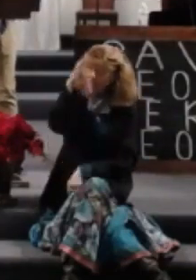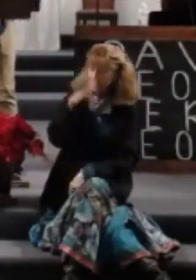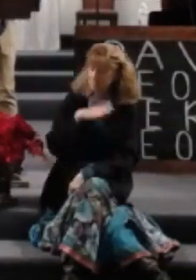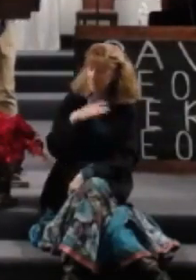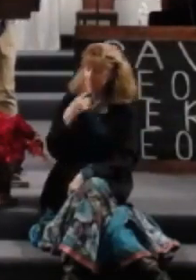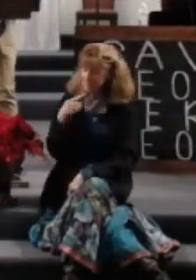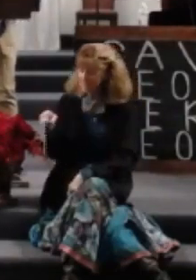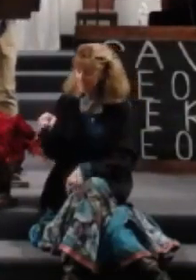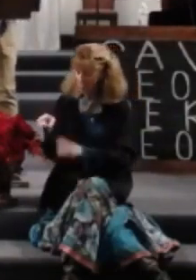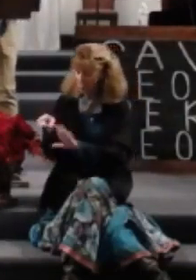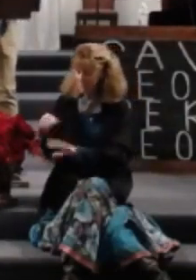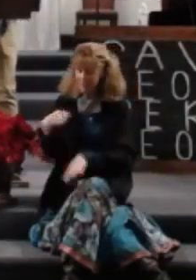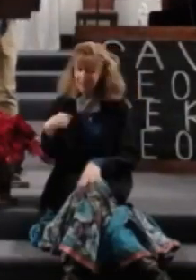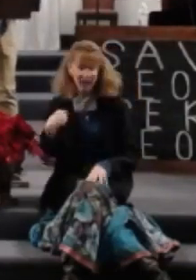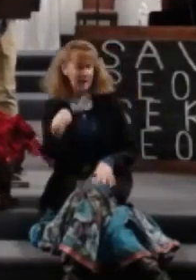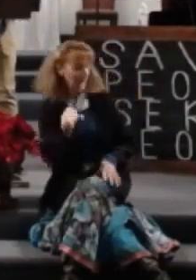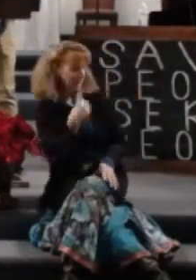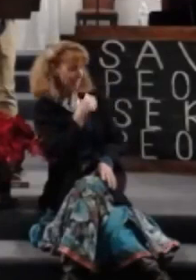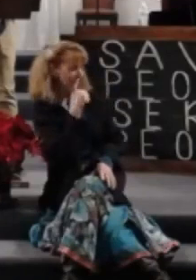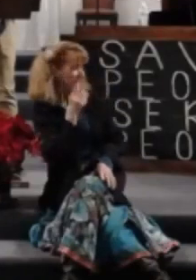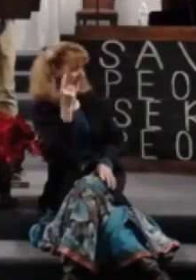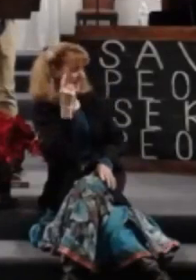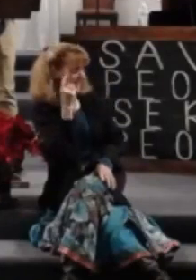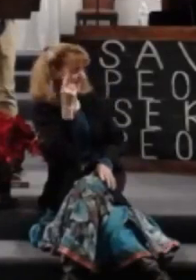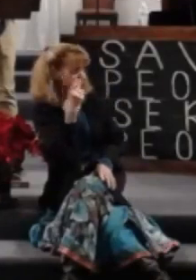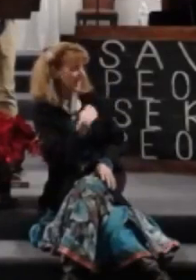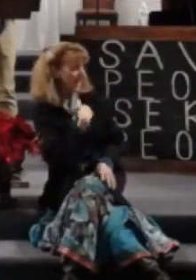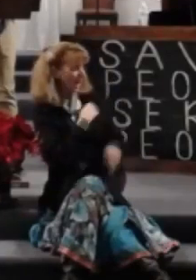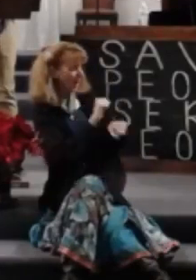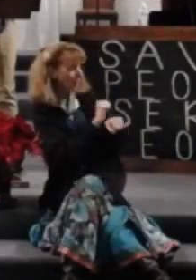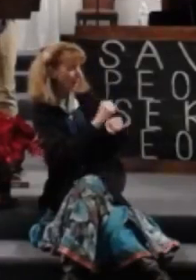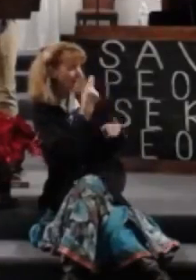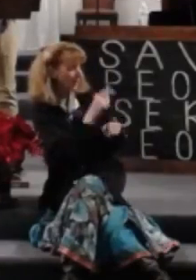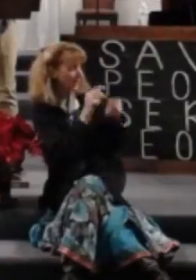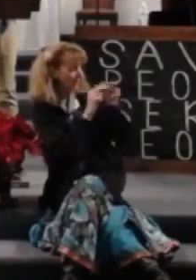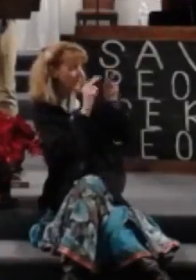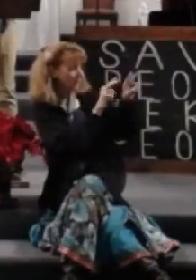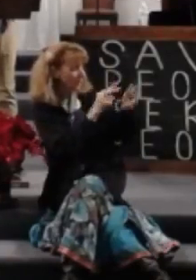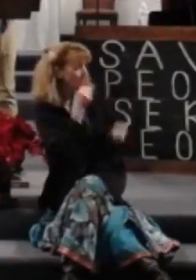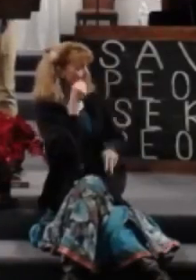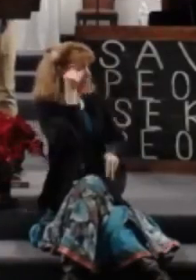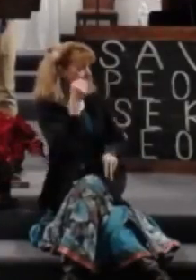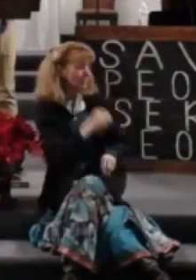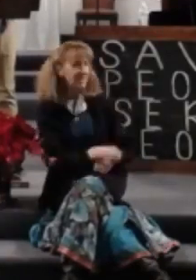guy looks at him and says, "I'm not a dentist. I'm an undertaker."